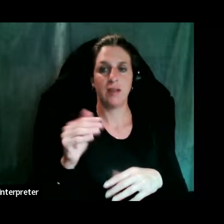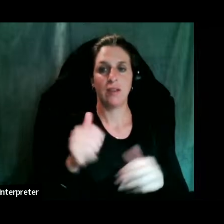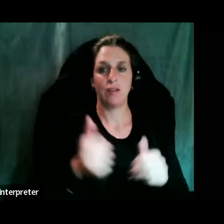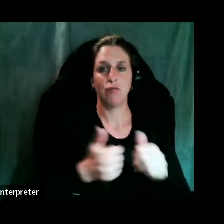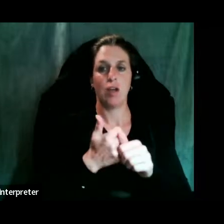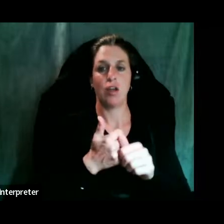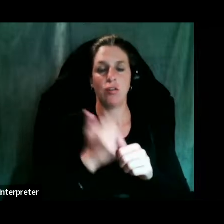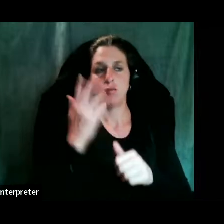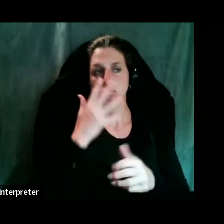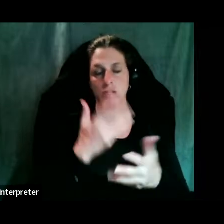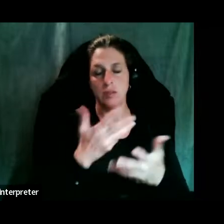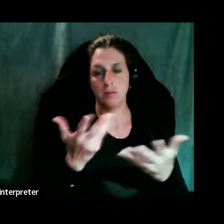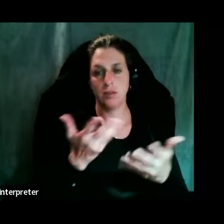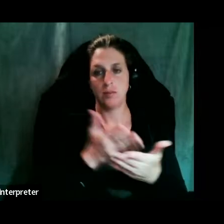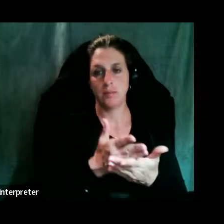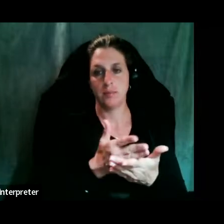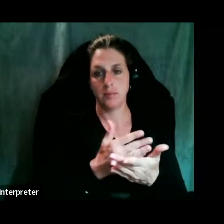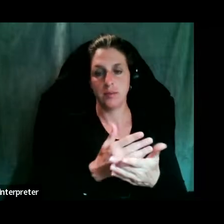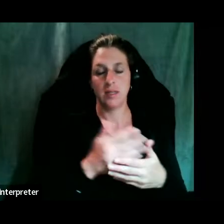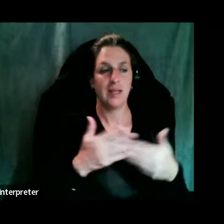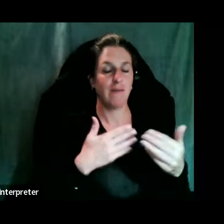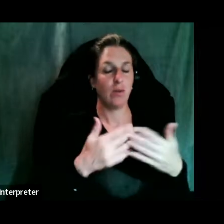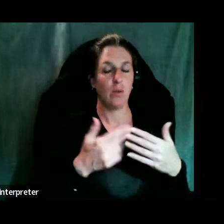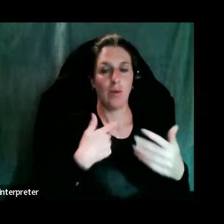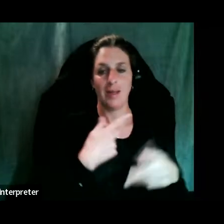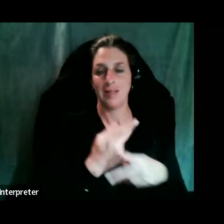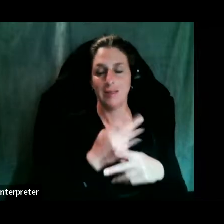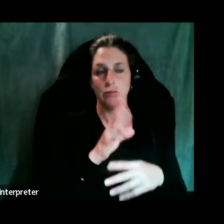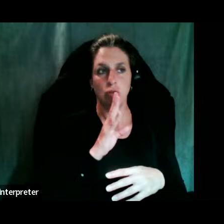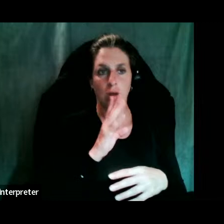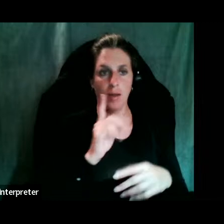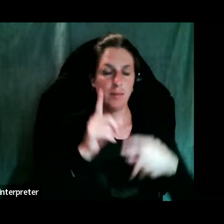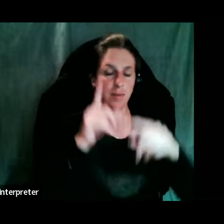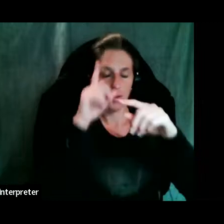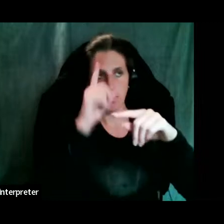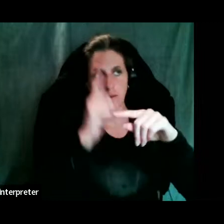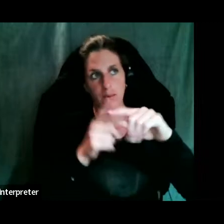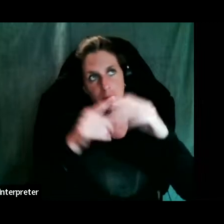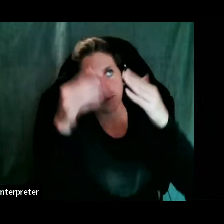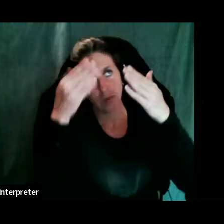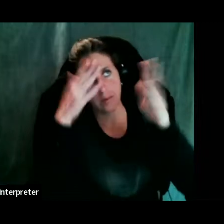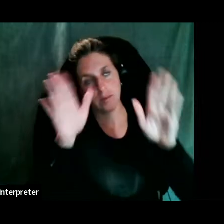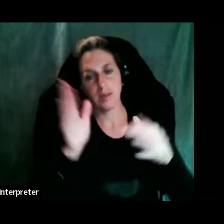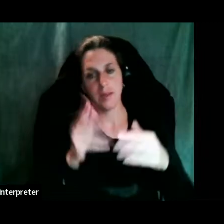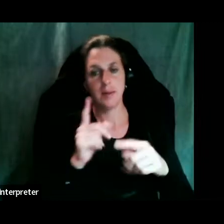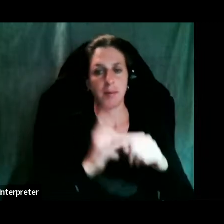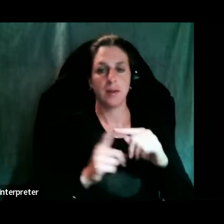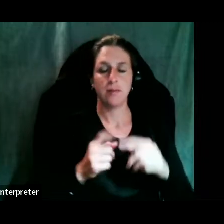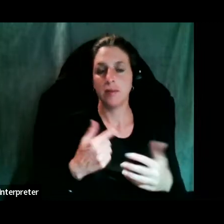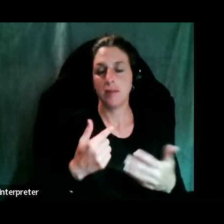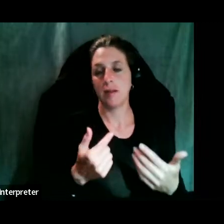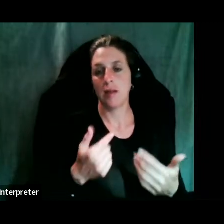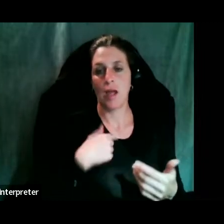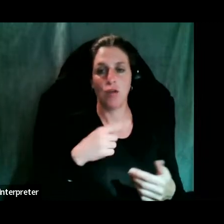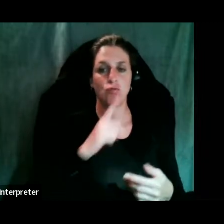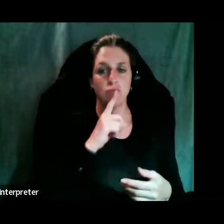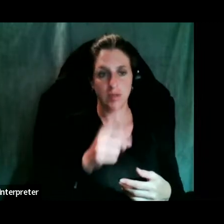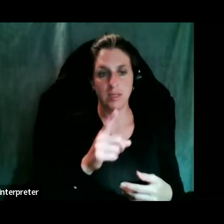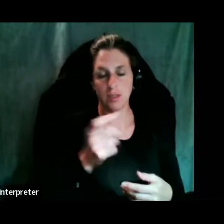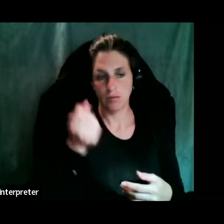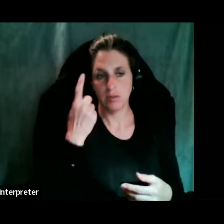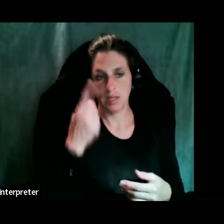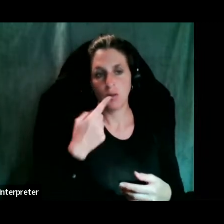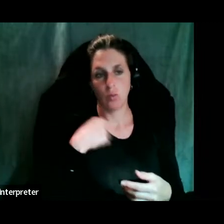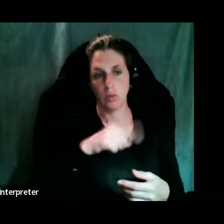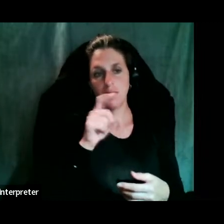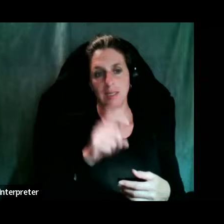So, And even though I'm keep talking about all this optimism and positives, I really do understand that we need to start